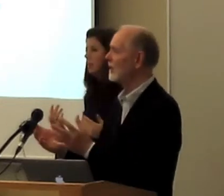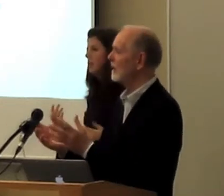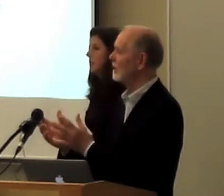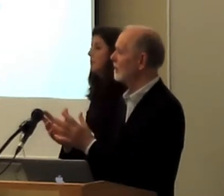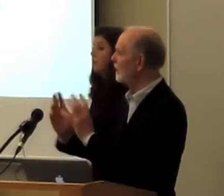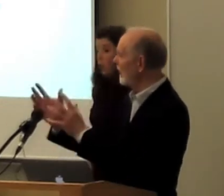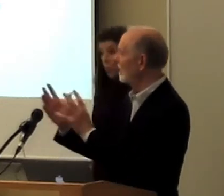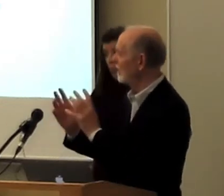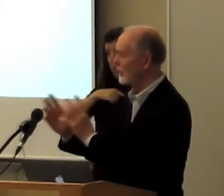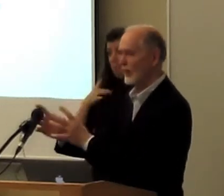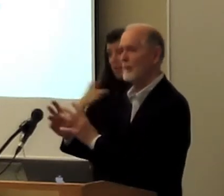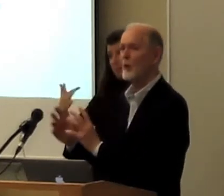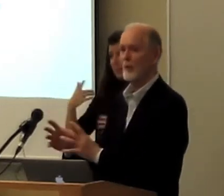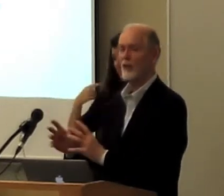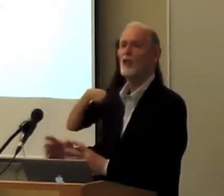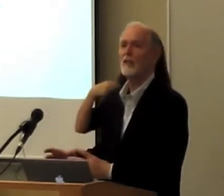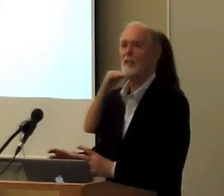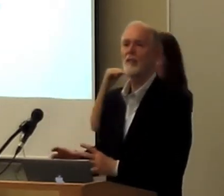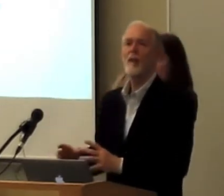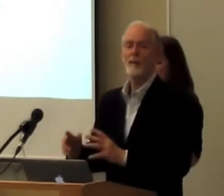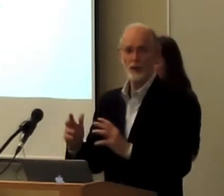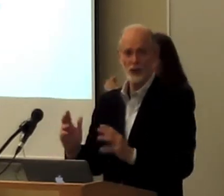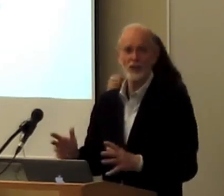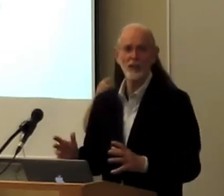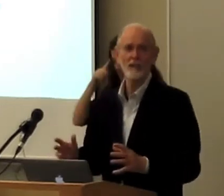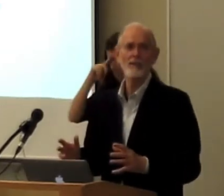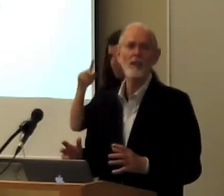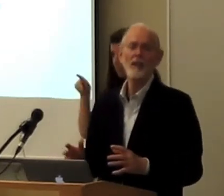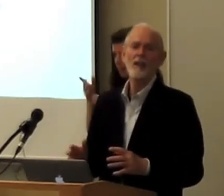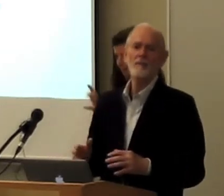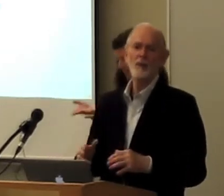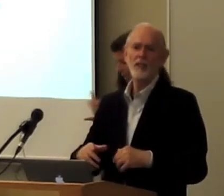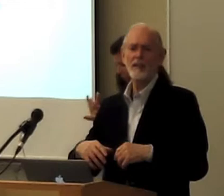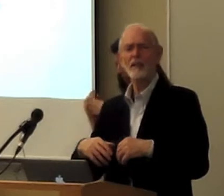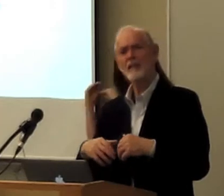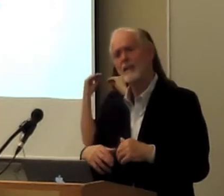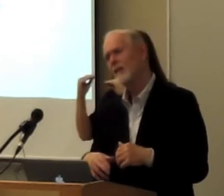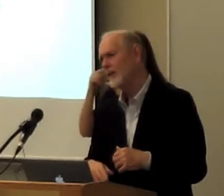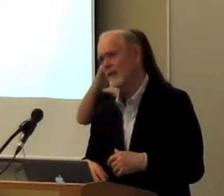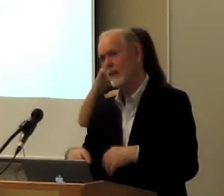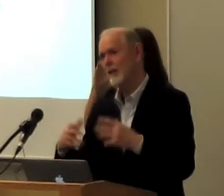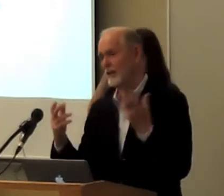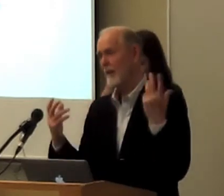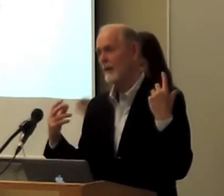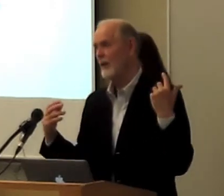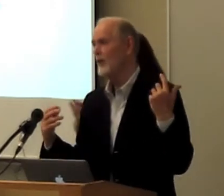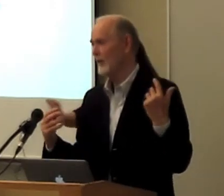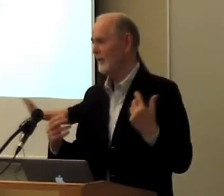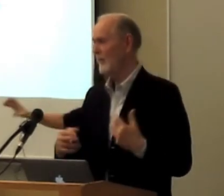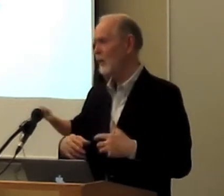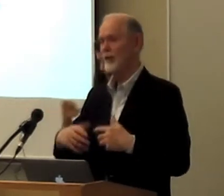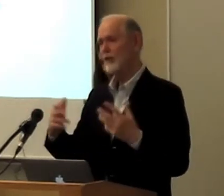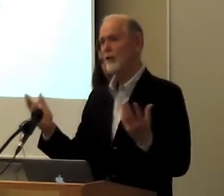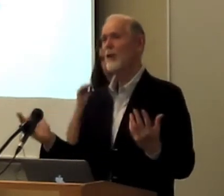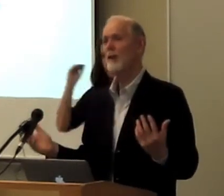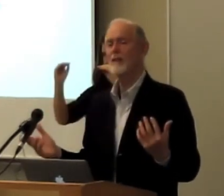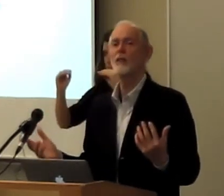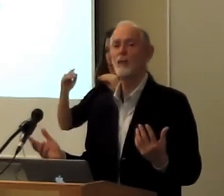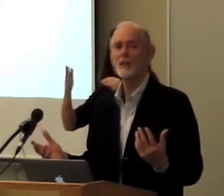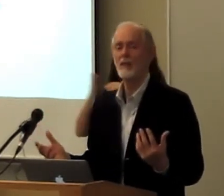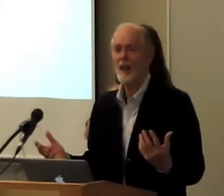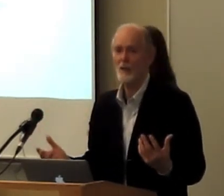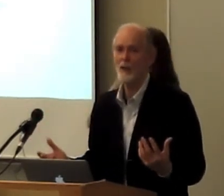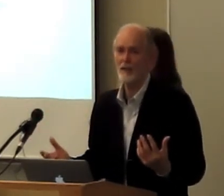taking the content and breaking it into the appropriate chunks for teaching. But we tend, certainly at Simon Fraser, most teacher